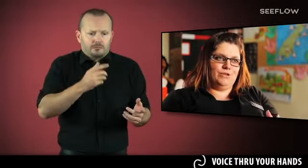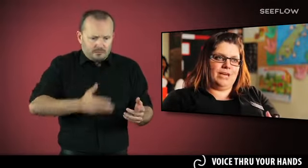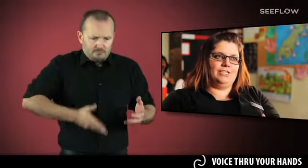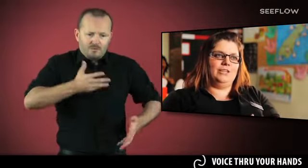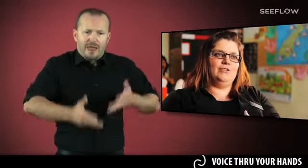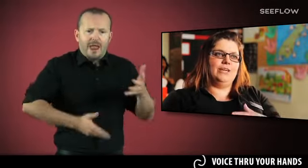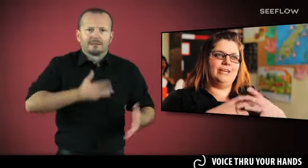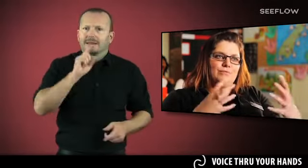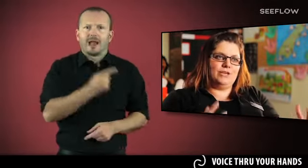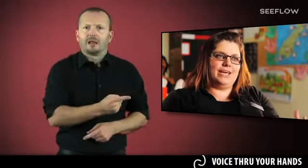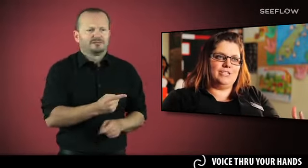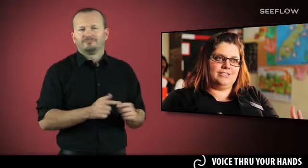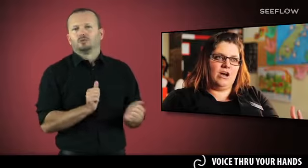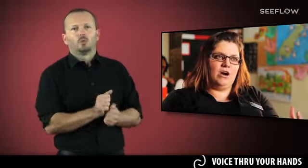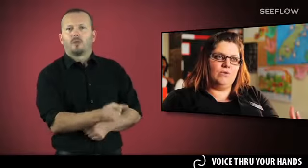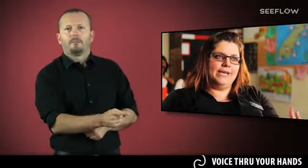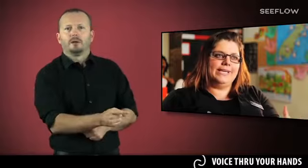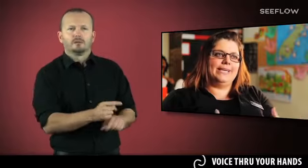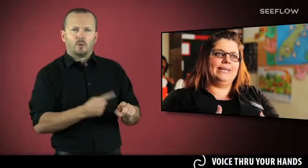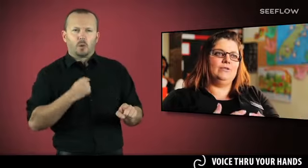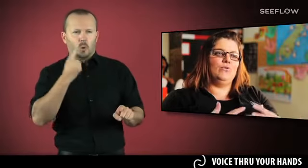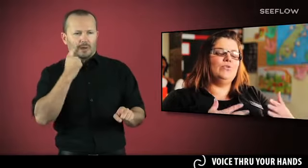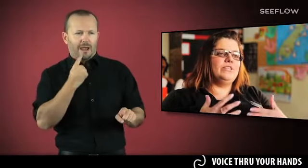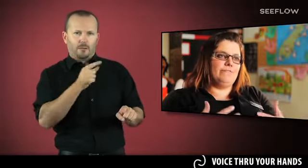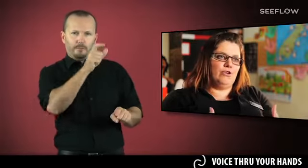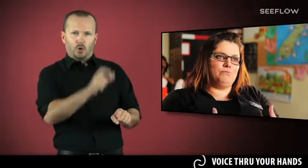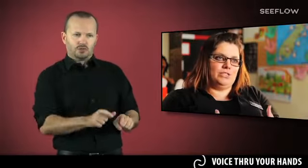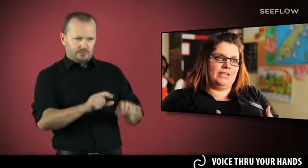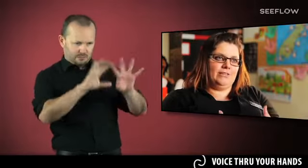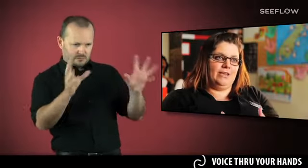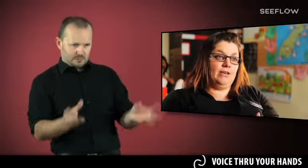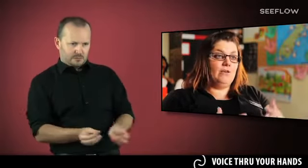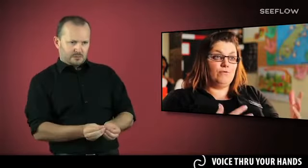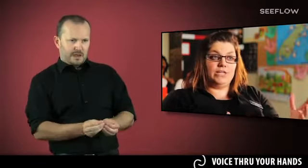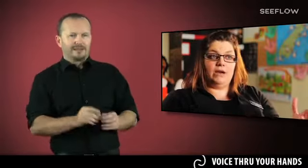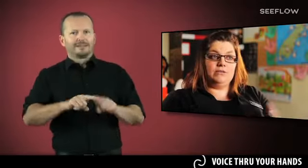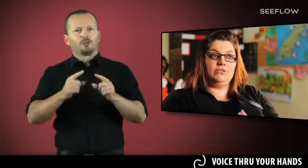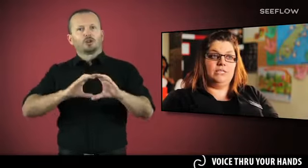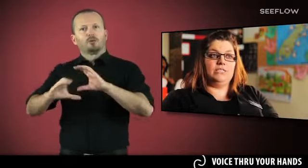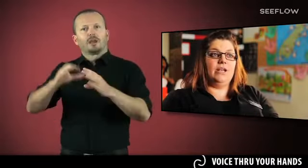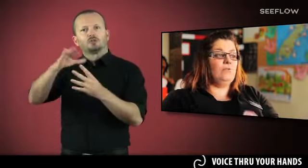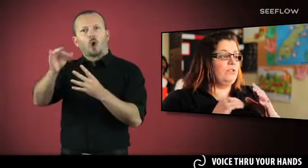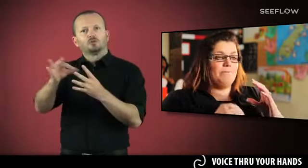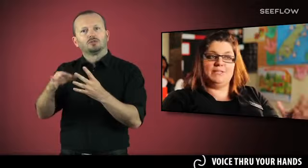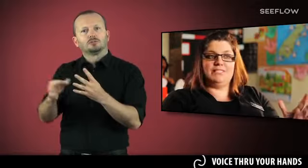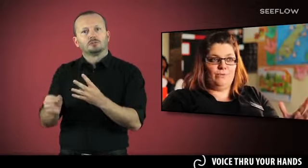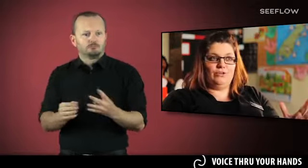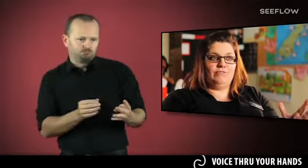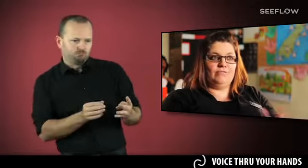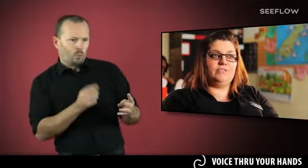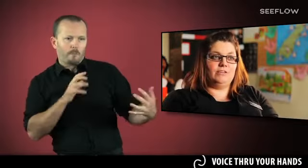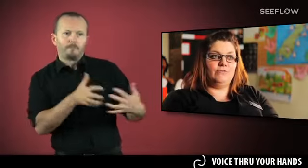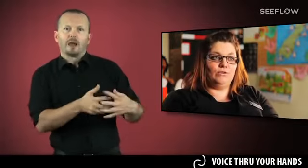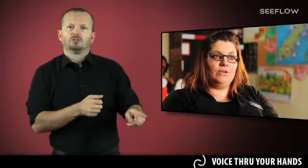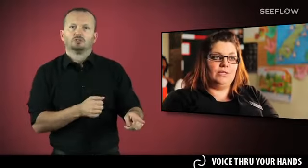visual communication and looking at communication as a whole and all the different options out there. For Taryn, New Zealand Sign Language was the best thing we could